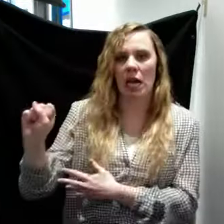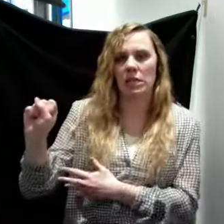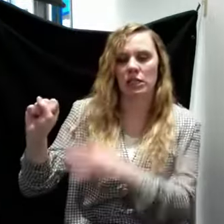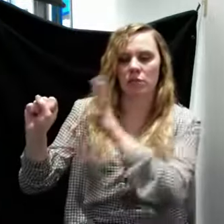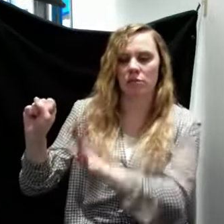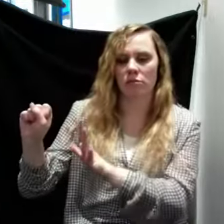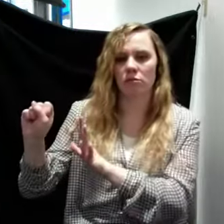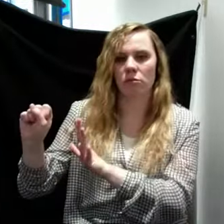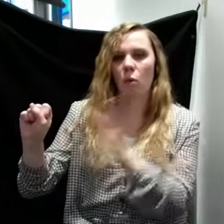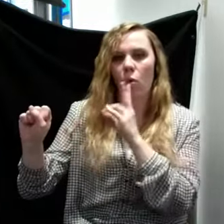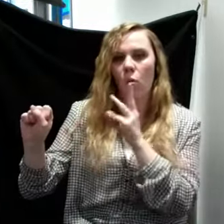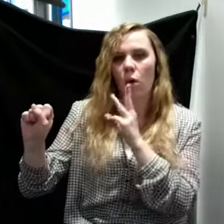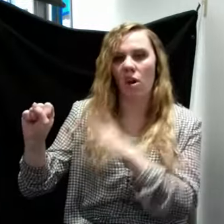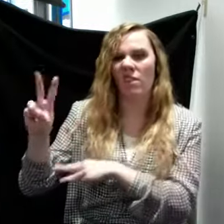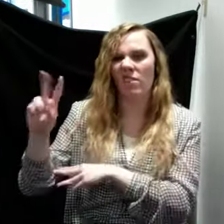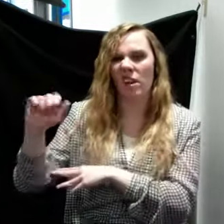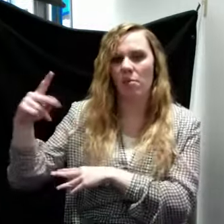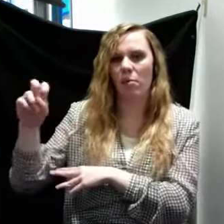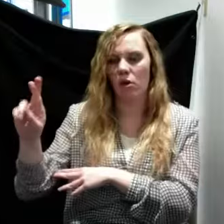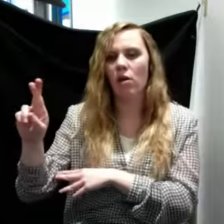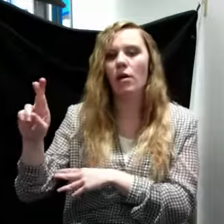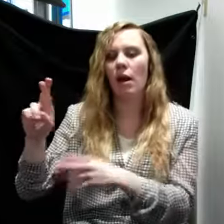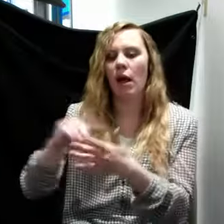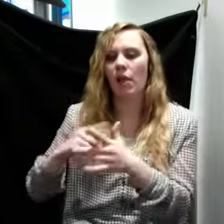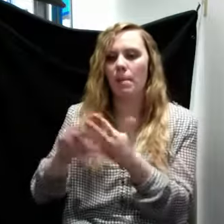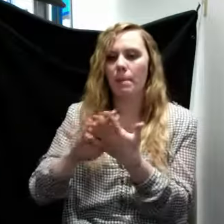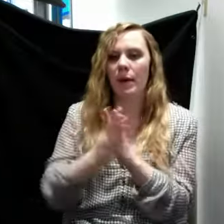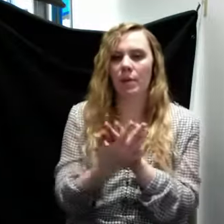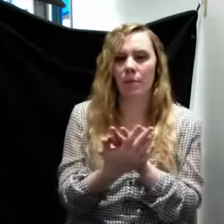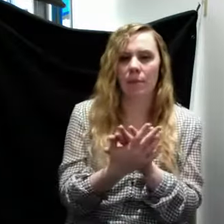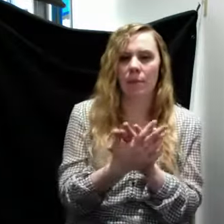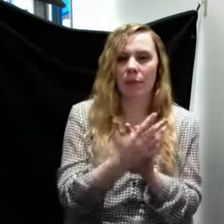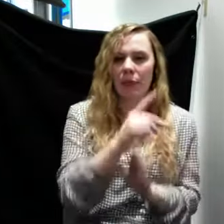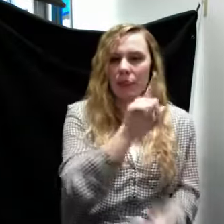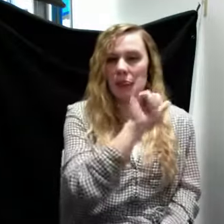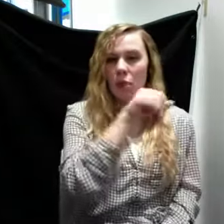like water vapor, and you try to turn it into water in liquid form, what do you have to do to that water, or that water vapor?